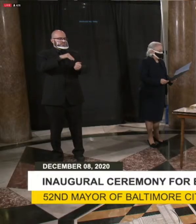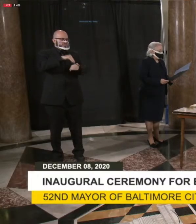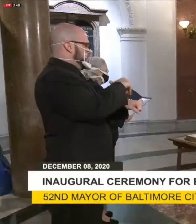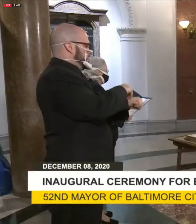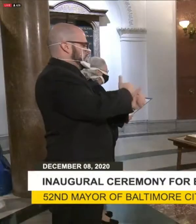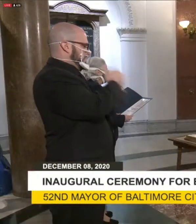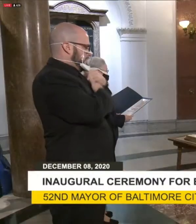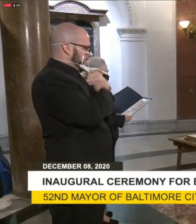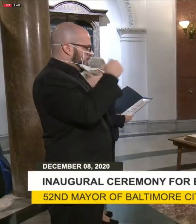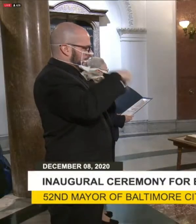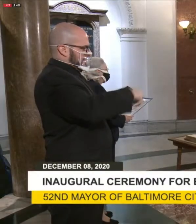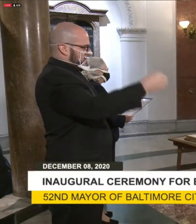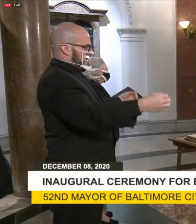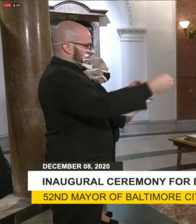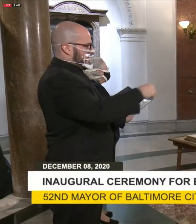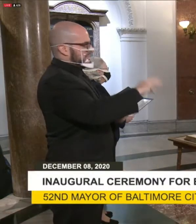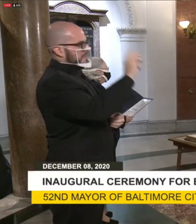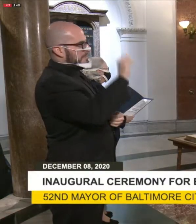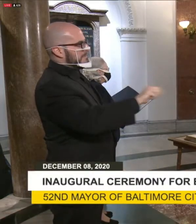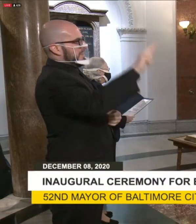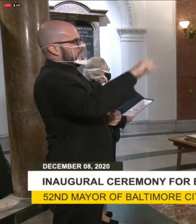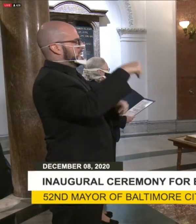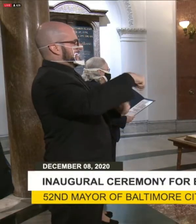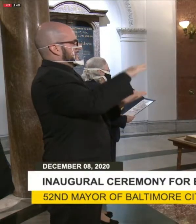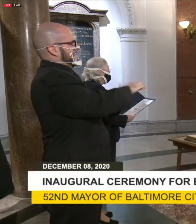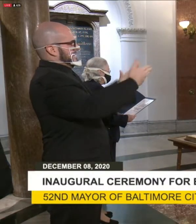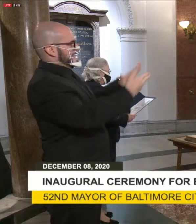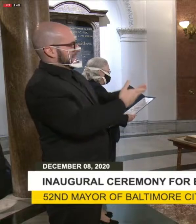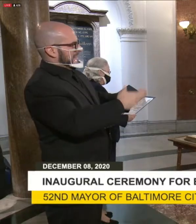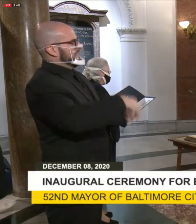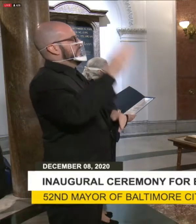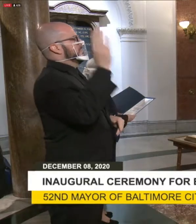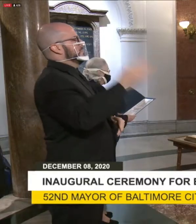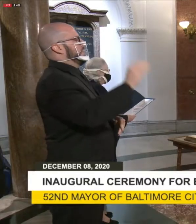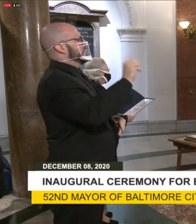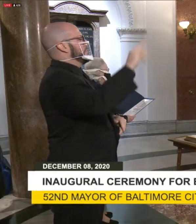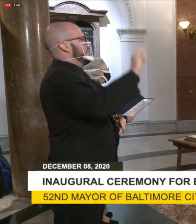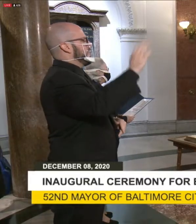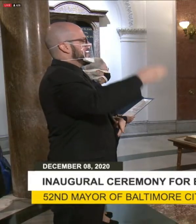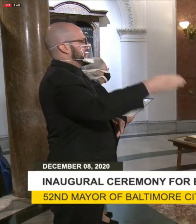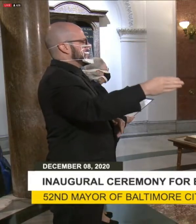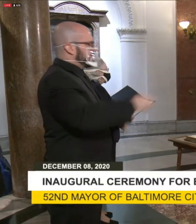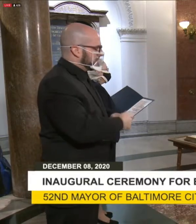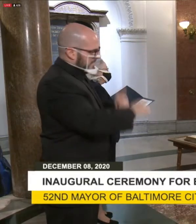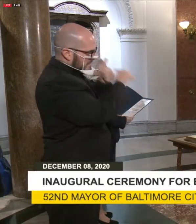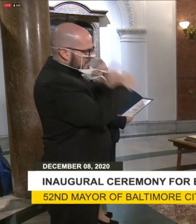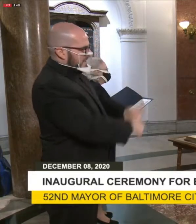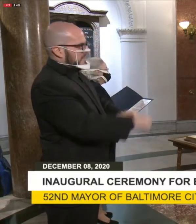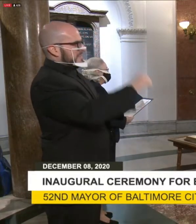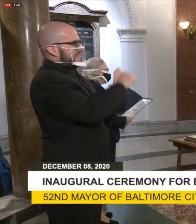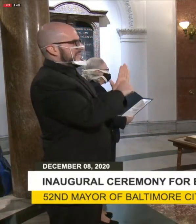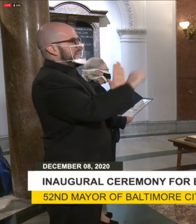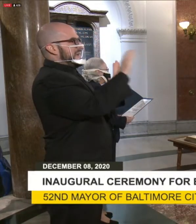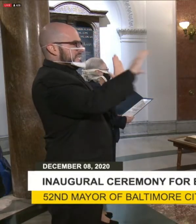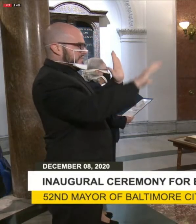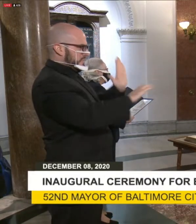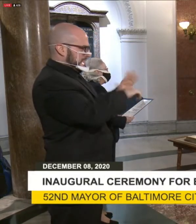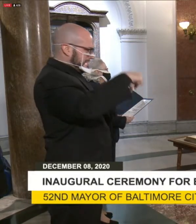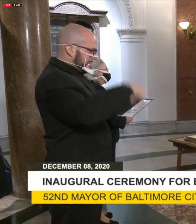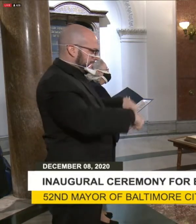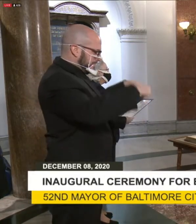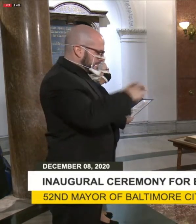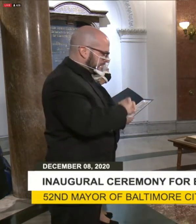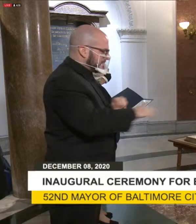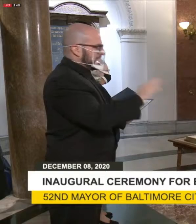the office of Mayor of the City of Baltimore, Mayor of the City of Baltimore, according to the Constitution according to the Constitution